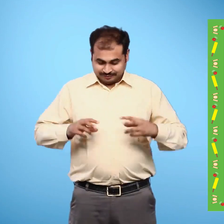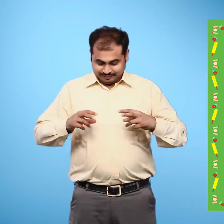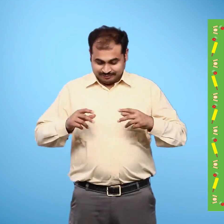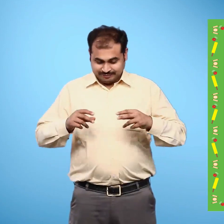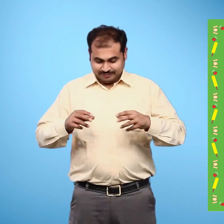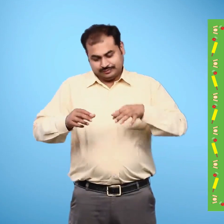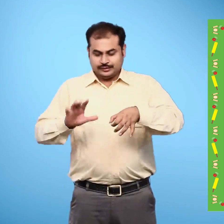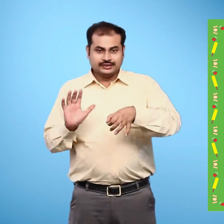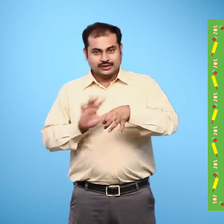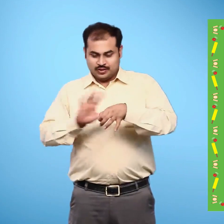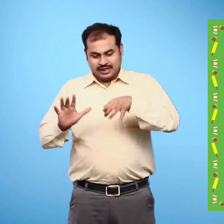Use glue or tape